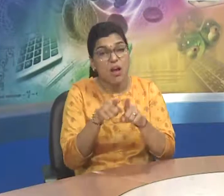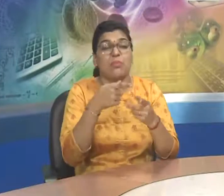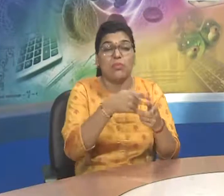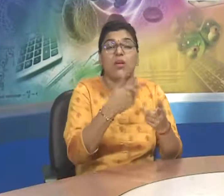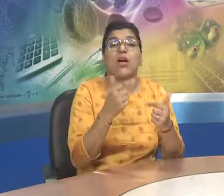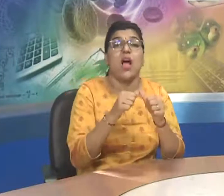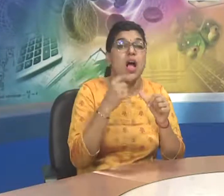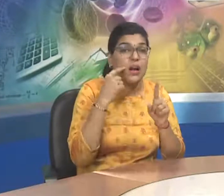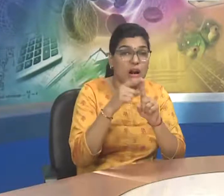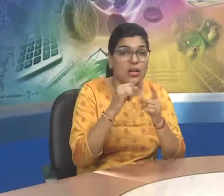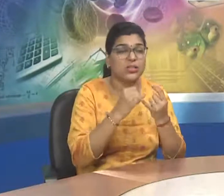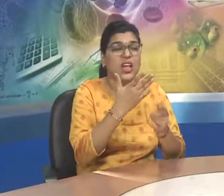and